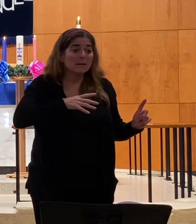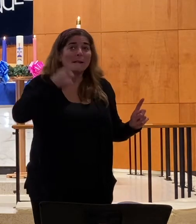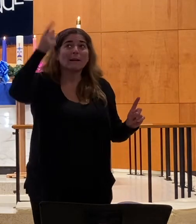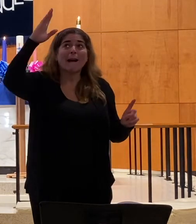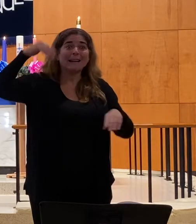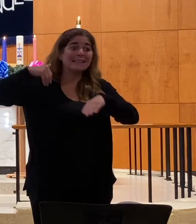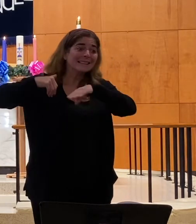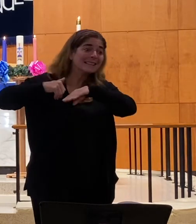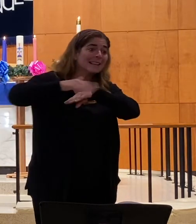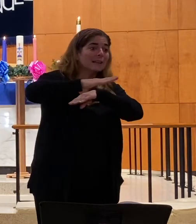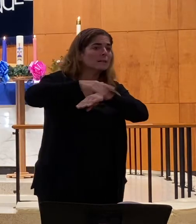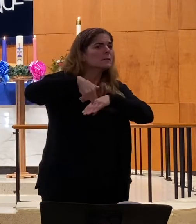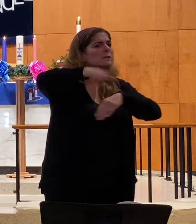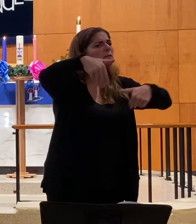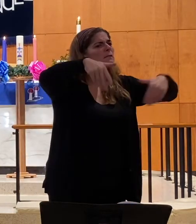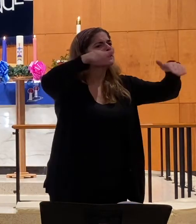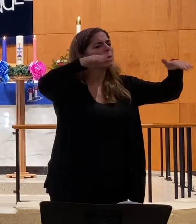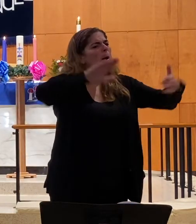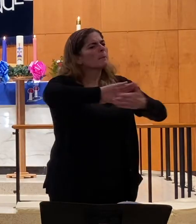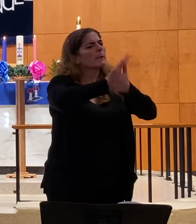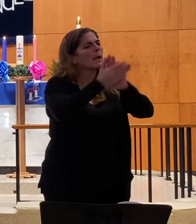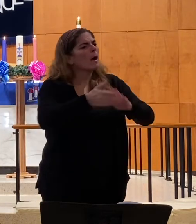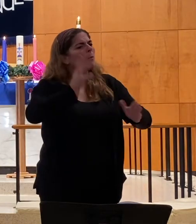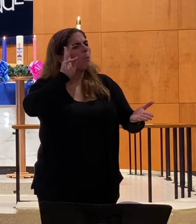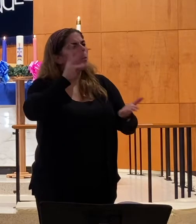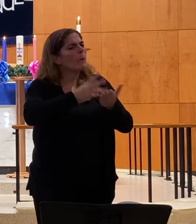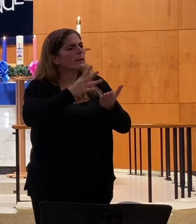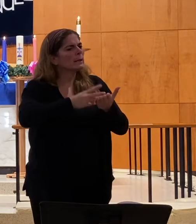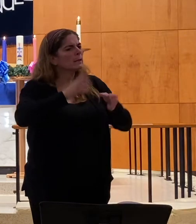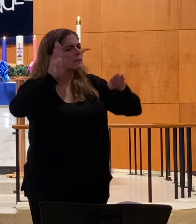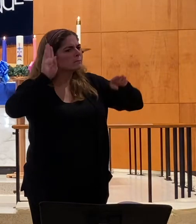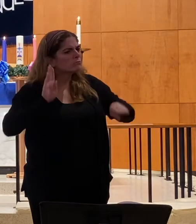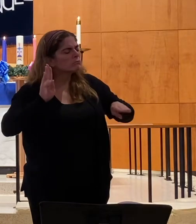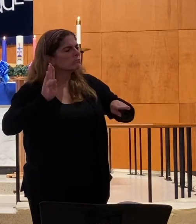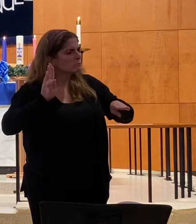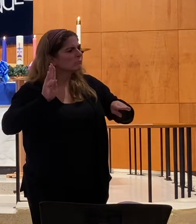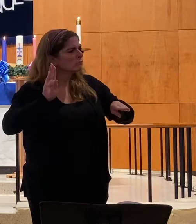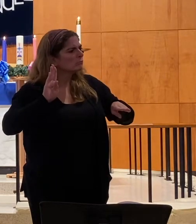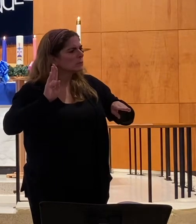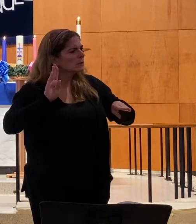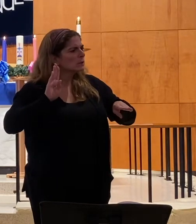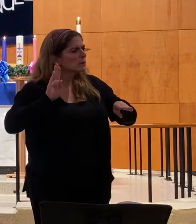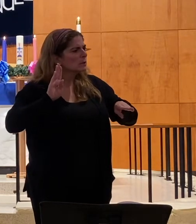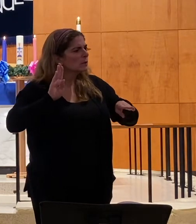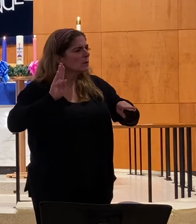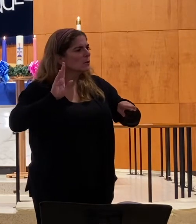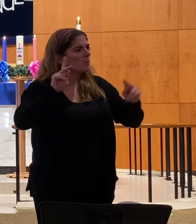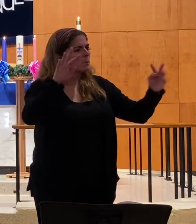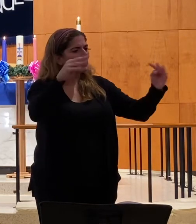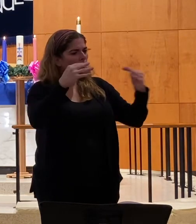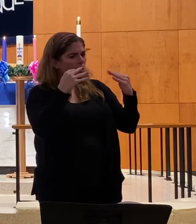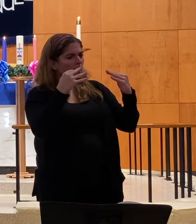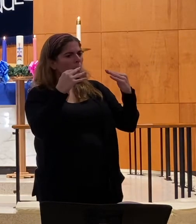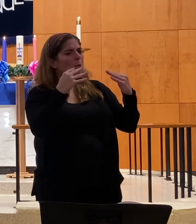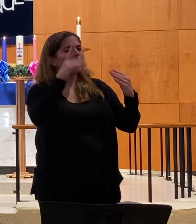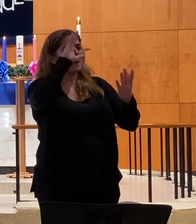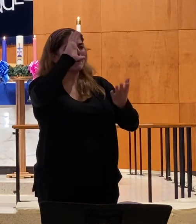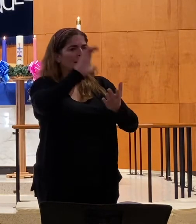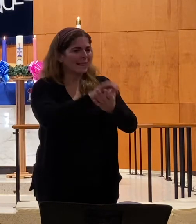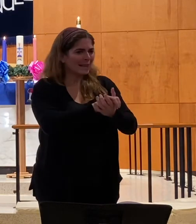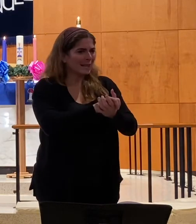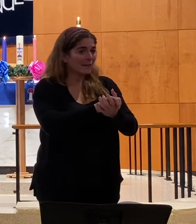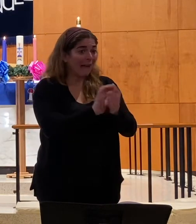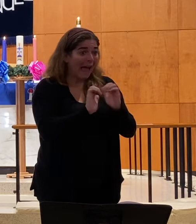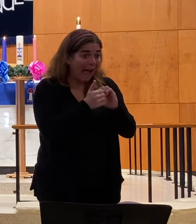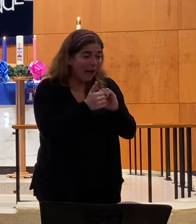God as witnesses, to testify to the light so that all might believe through